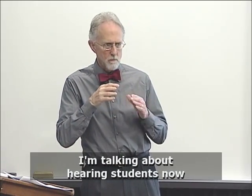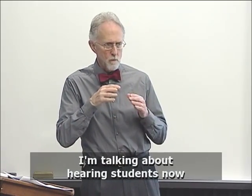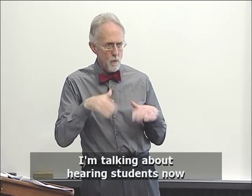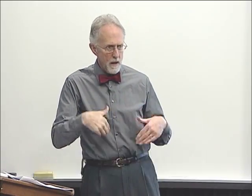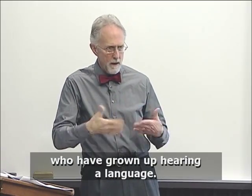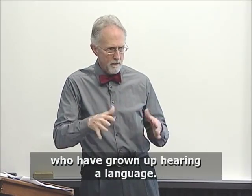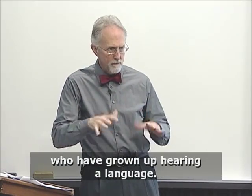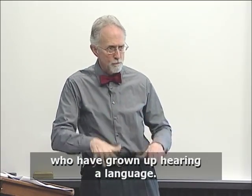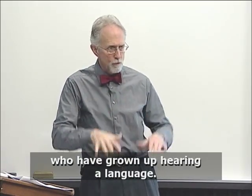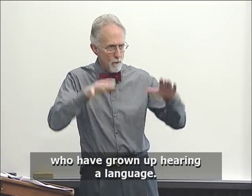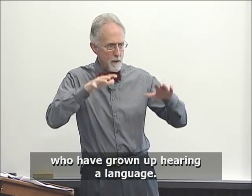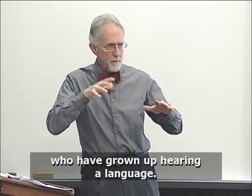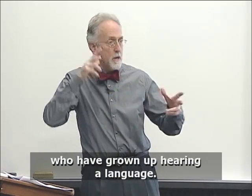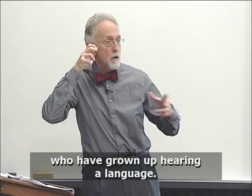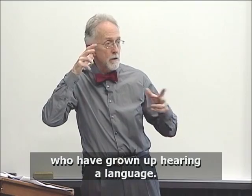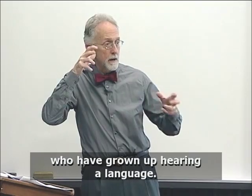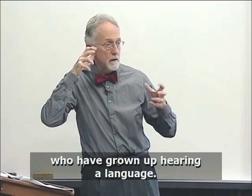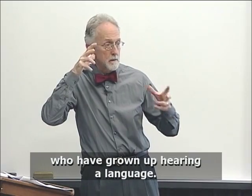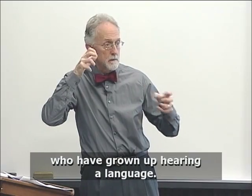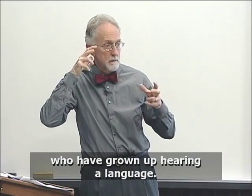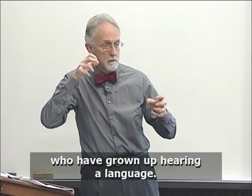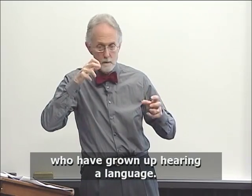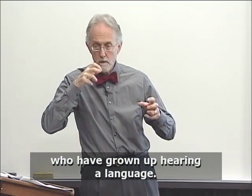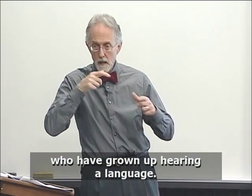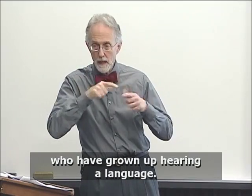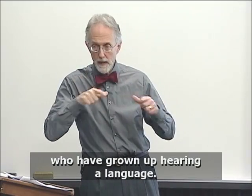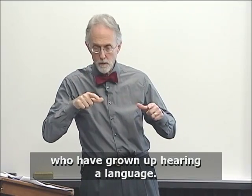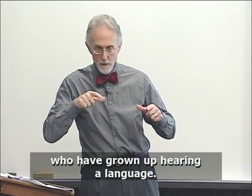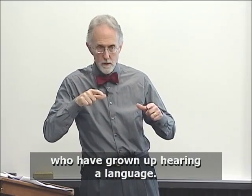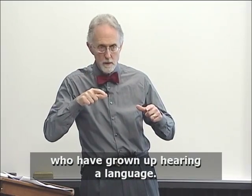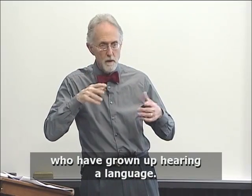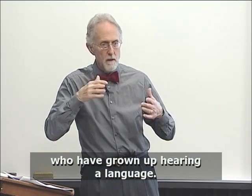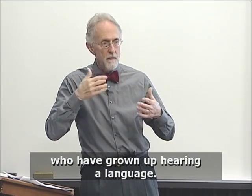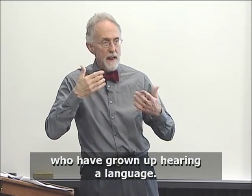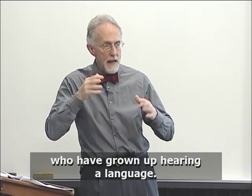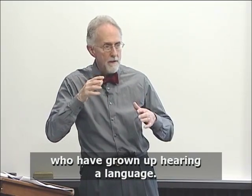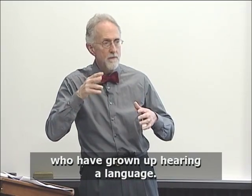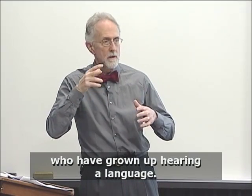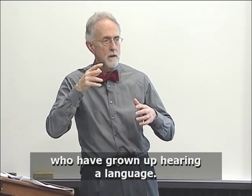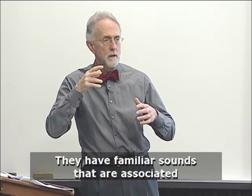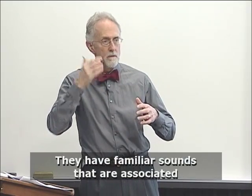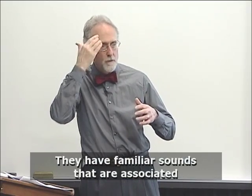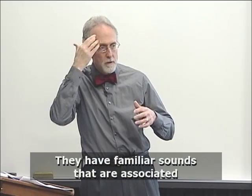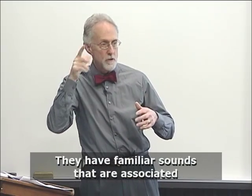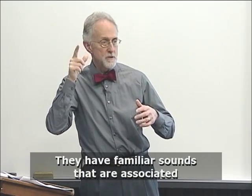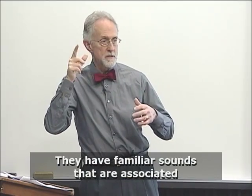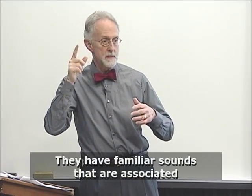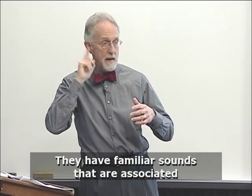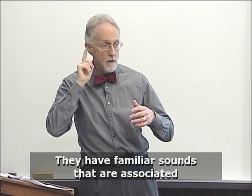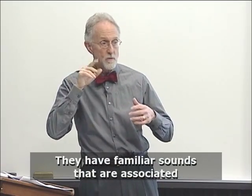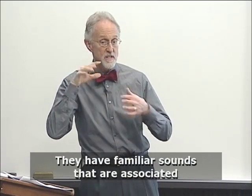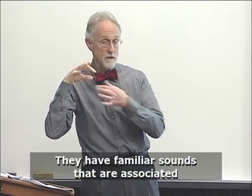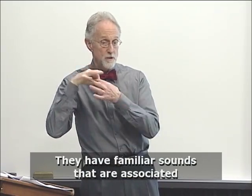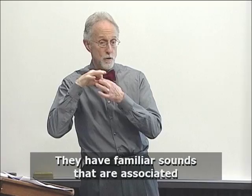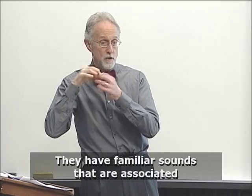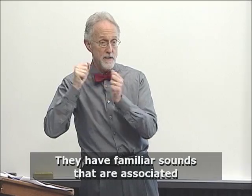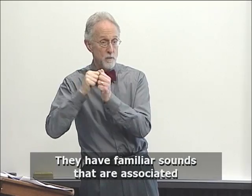who have grown up hearing a language. They have familiar sounds that are associated with